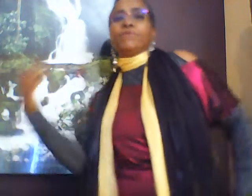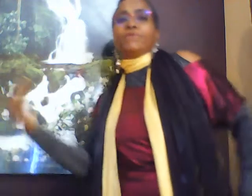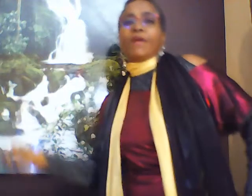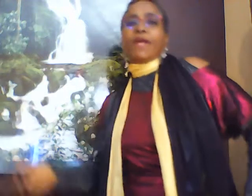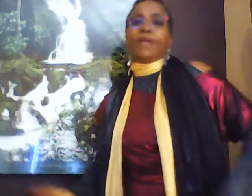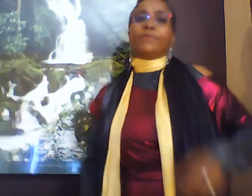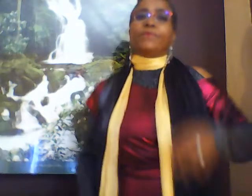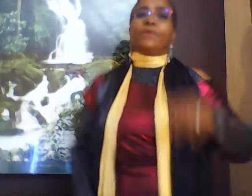ouve.